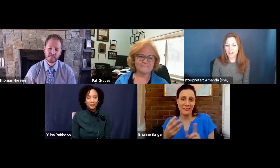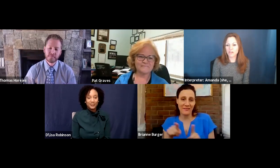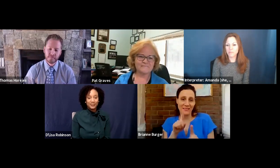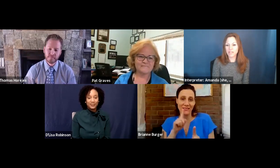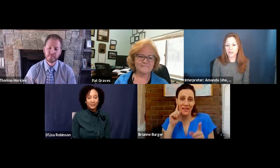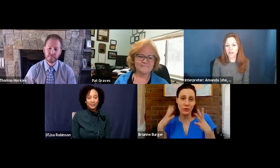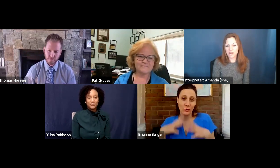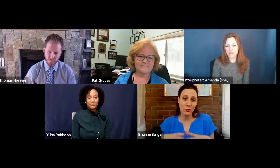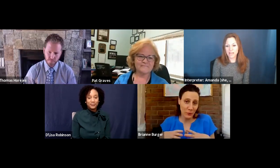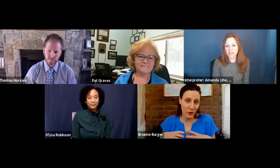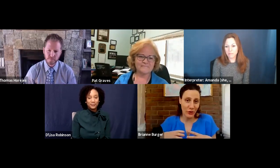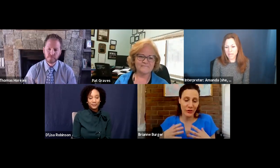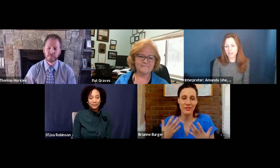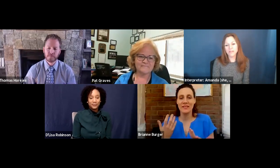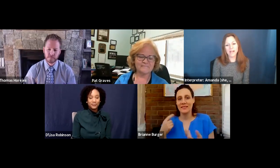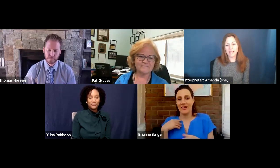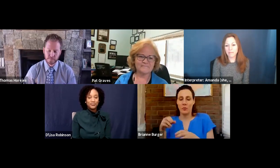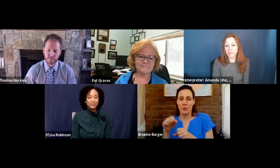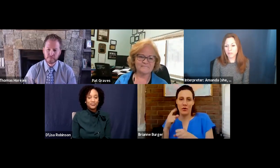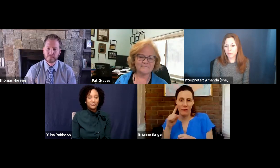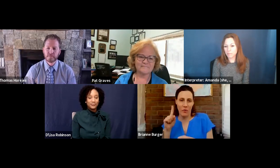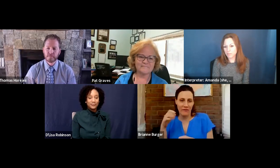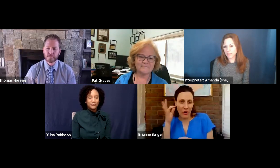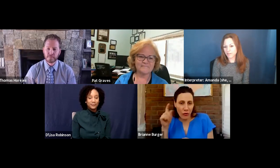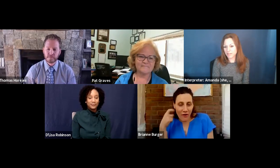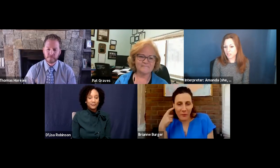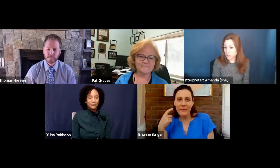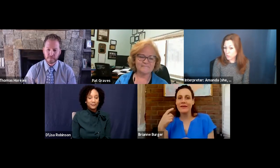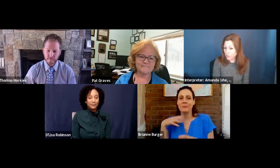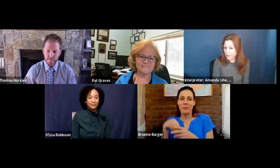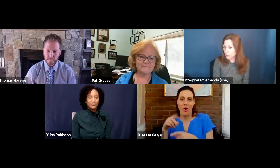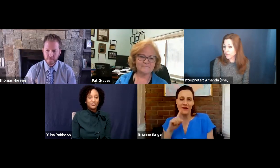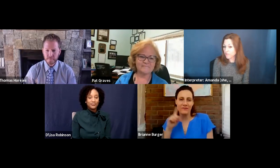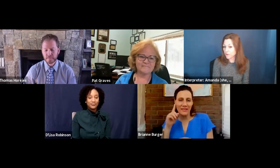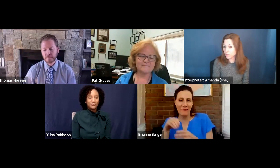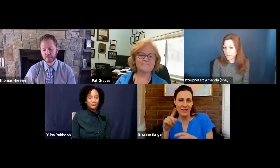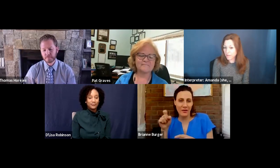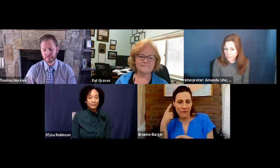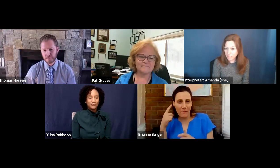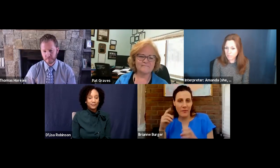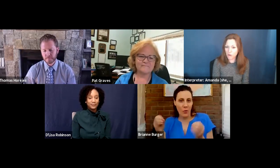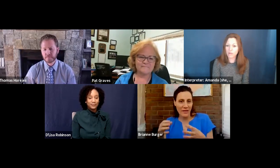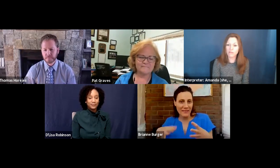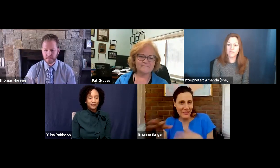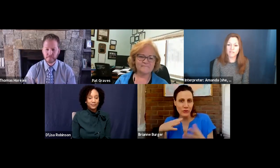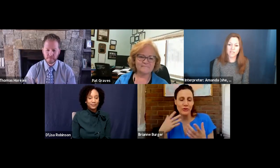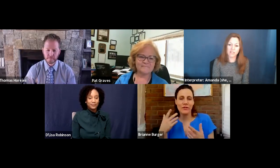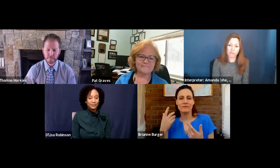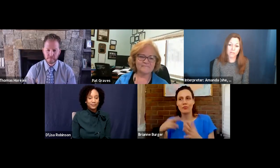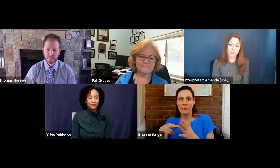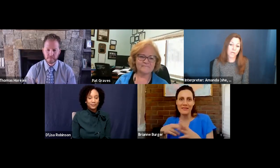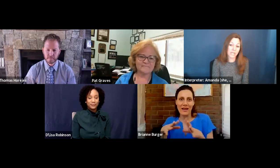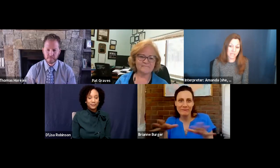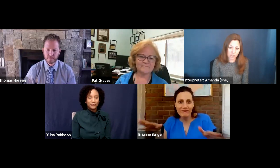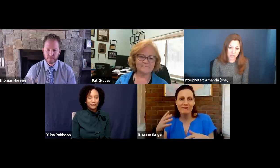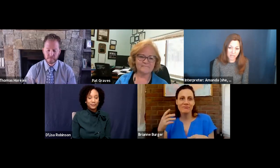It's an honor to be here on the panel. I am here to bring a perspective as a consumer. I work for the federal government as part of Deaf in